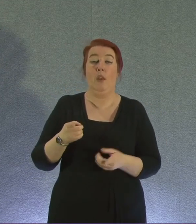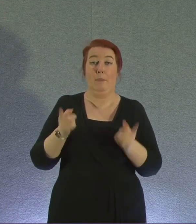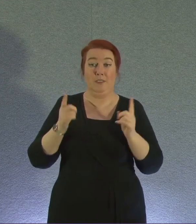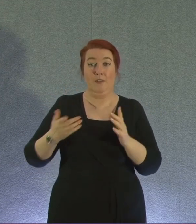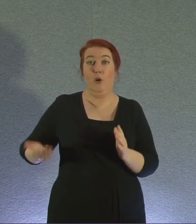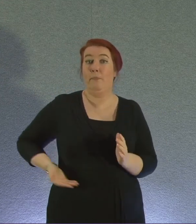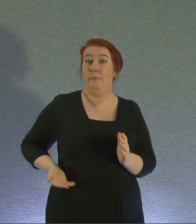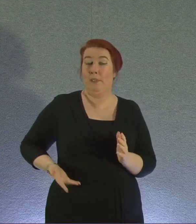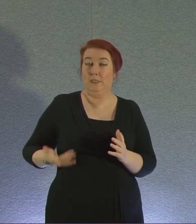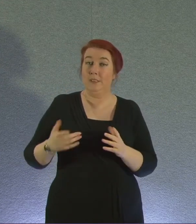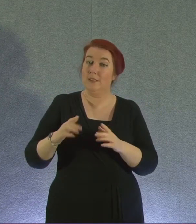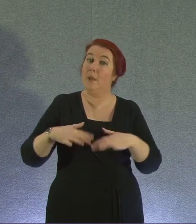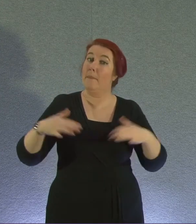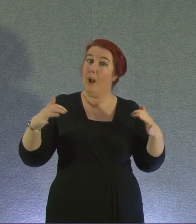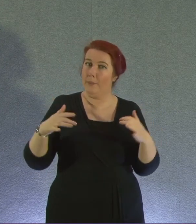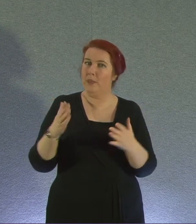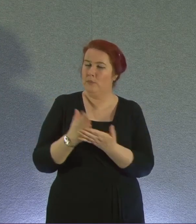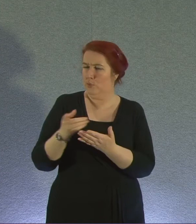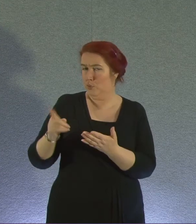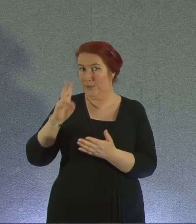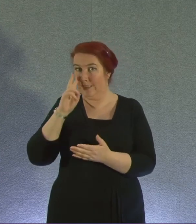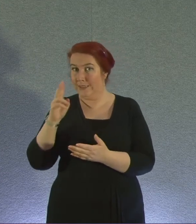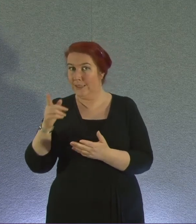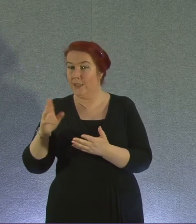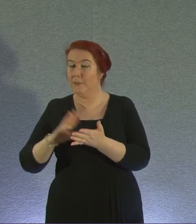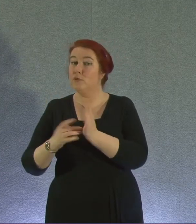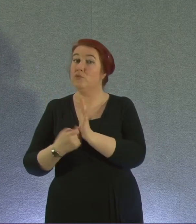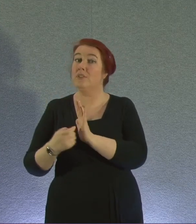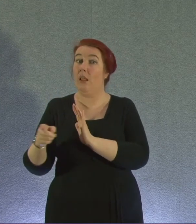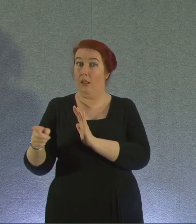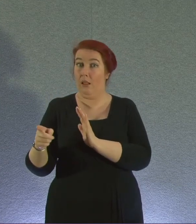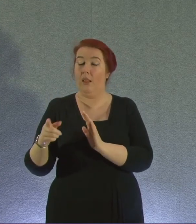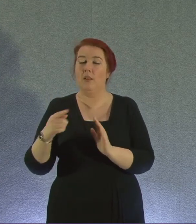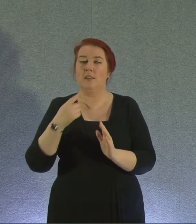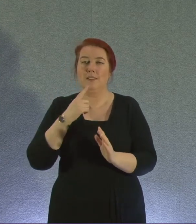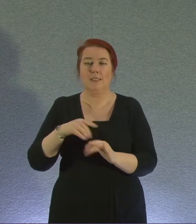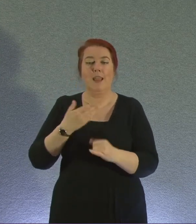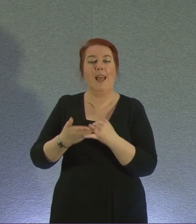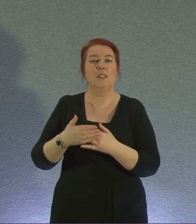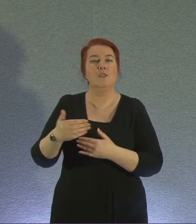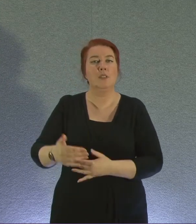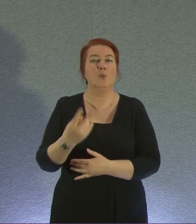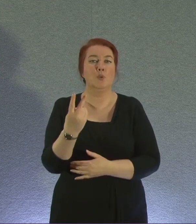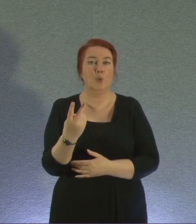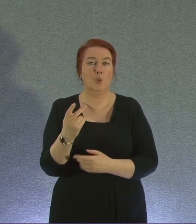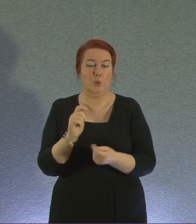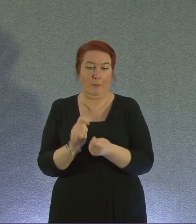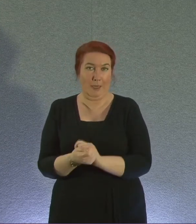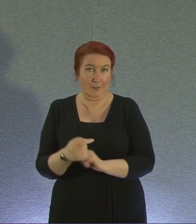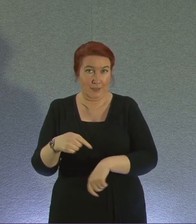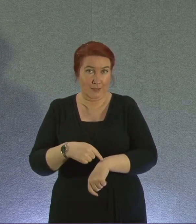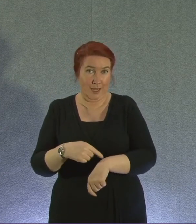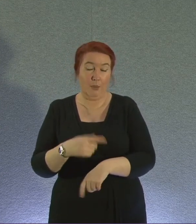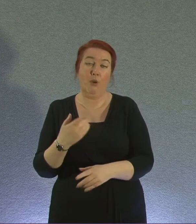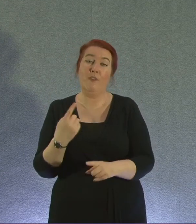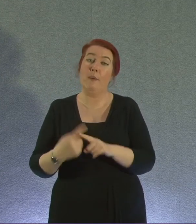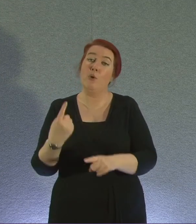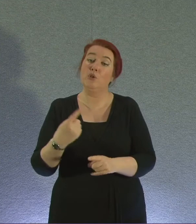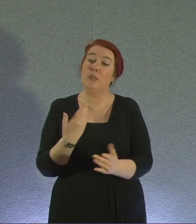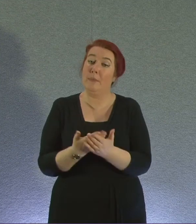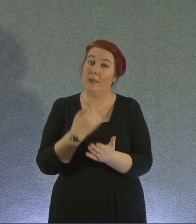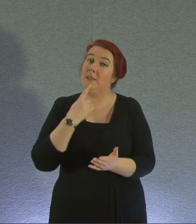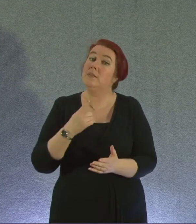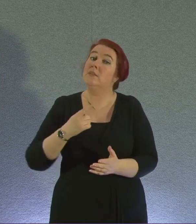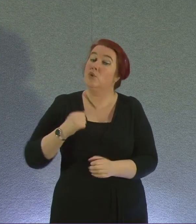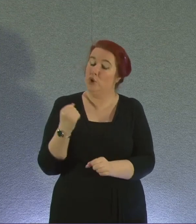members will have heard the Cabinet Secretary, Mr Russell, indicate at the end of the Stage 2 amendment period to the emergency bill that the Government